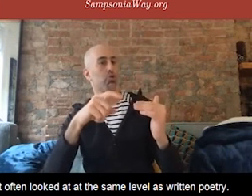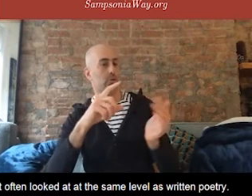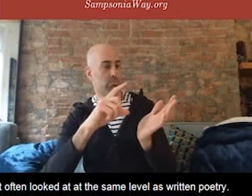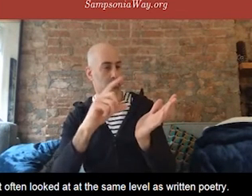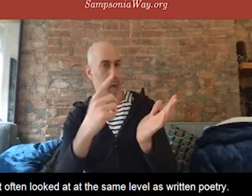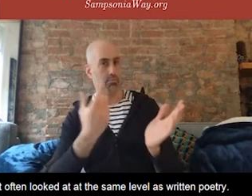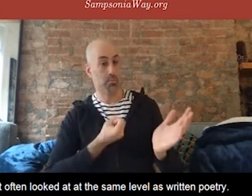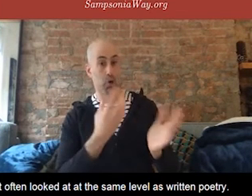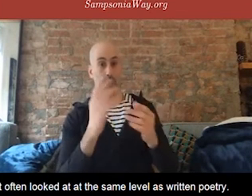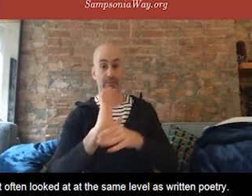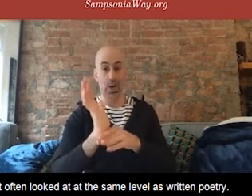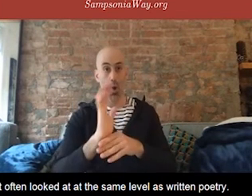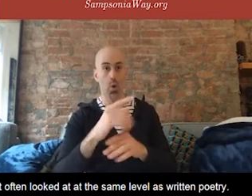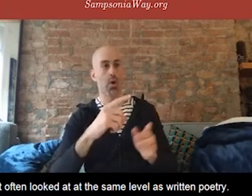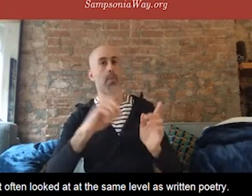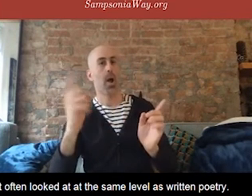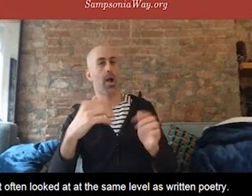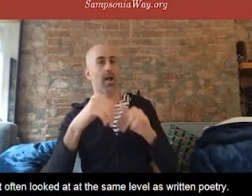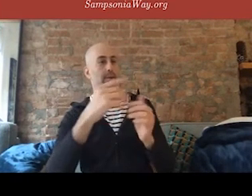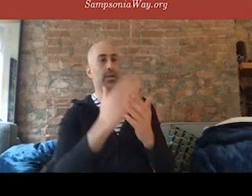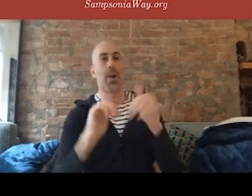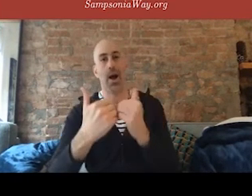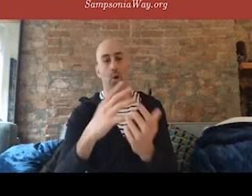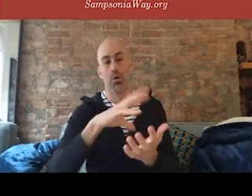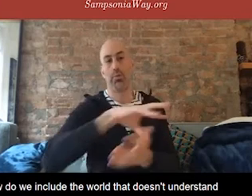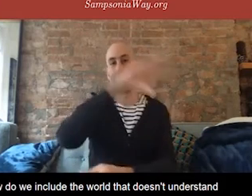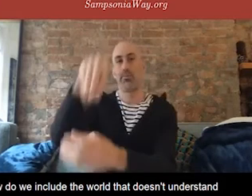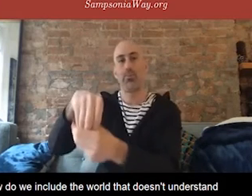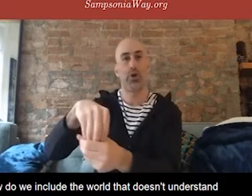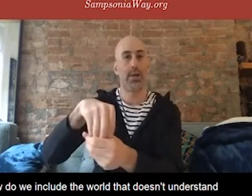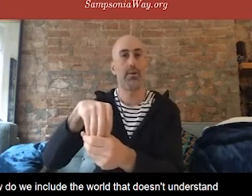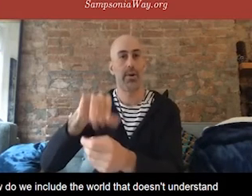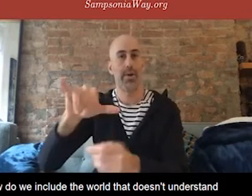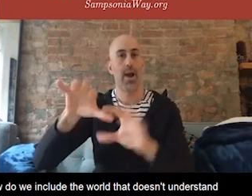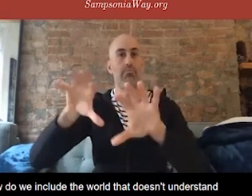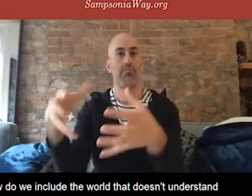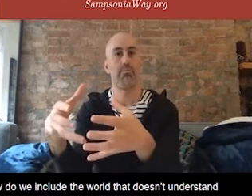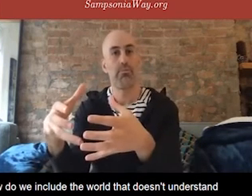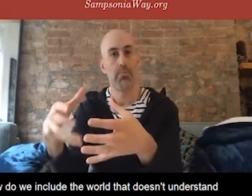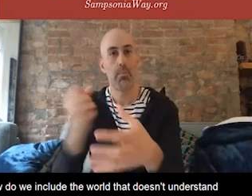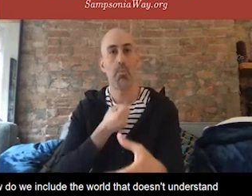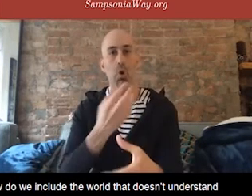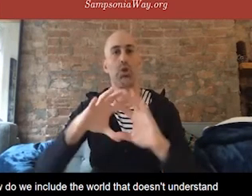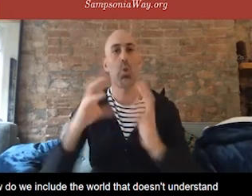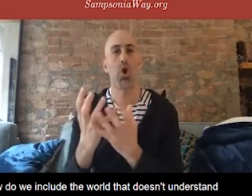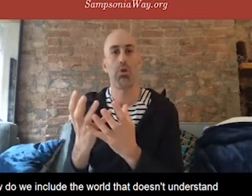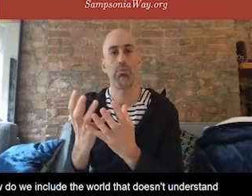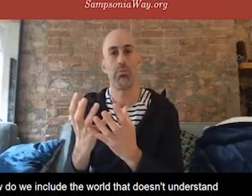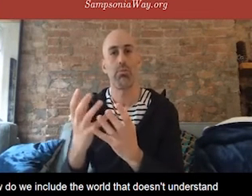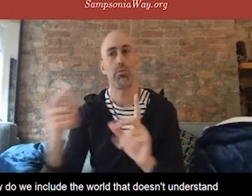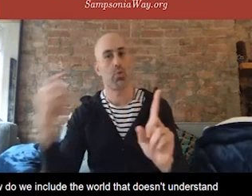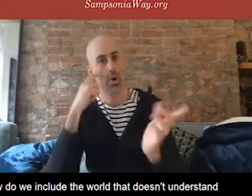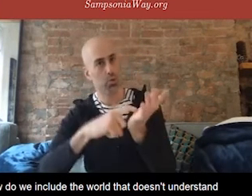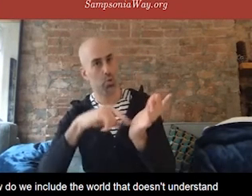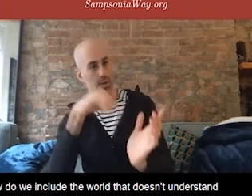at the same level as written poetry. But we can make a video, but then somehow, how do we include